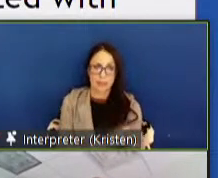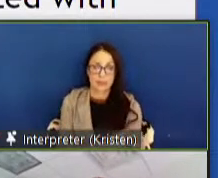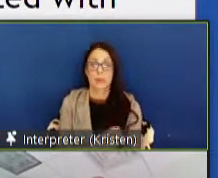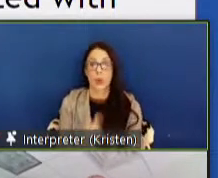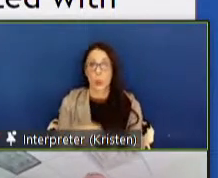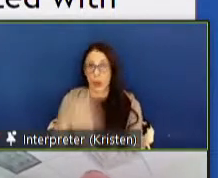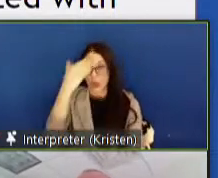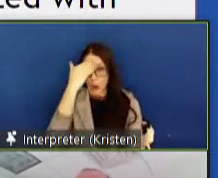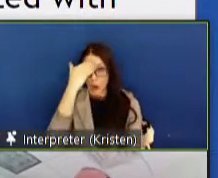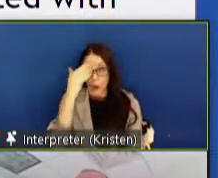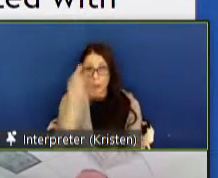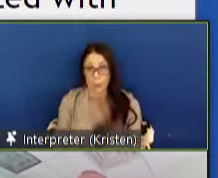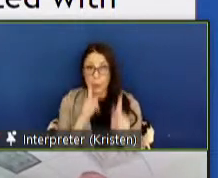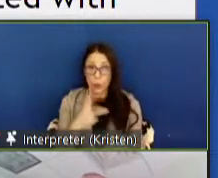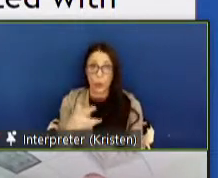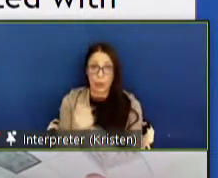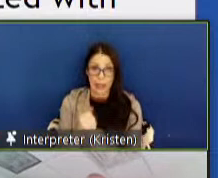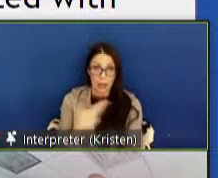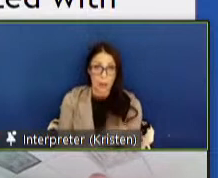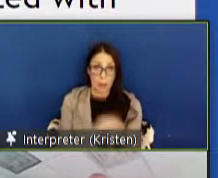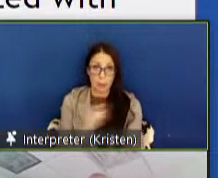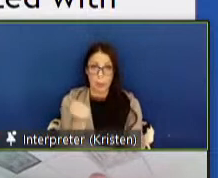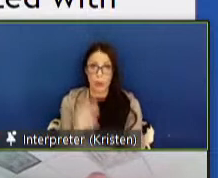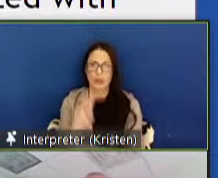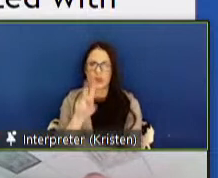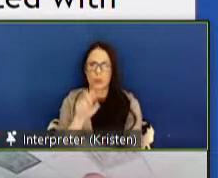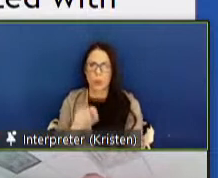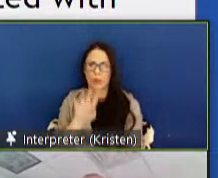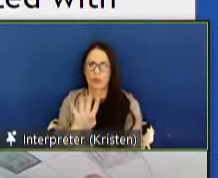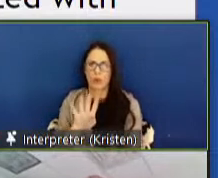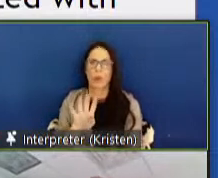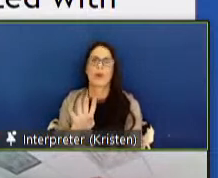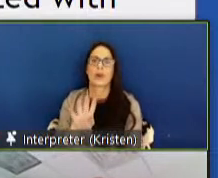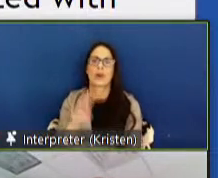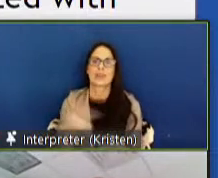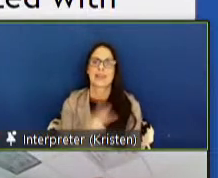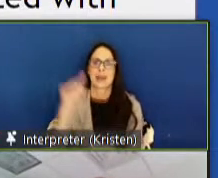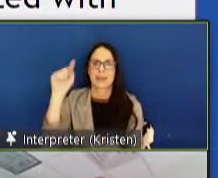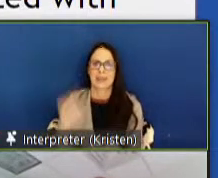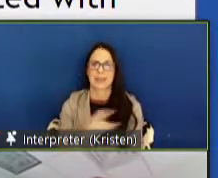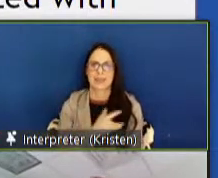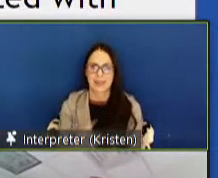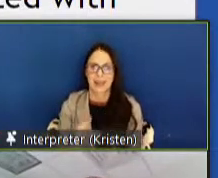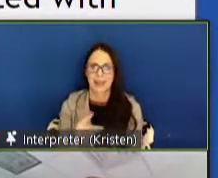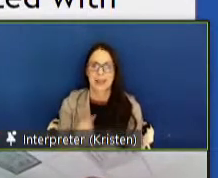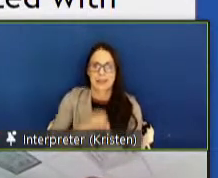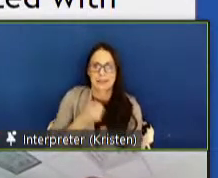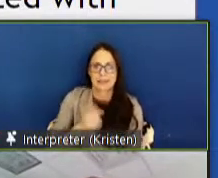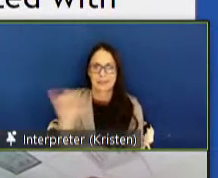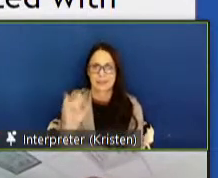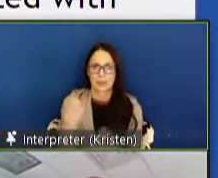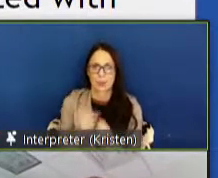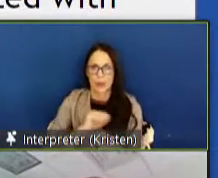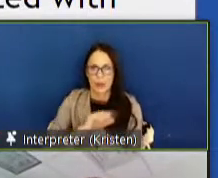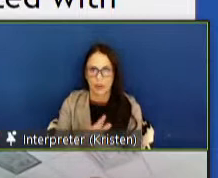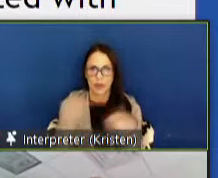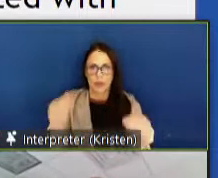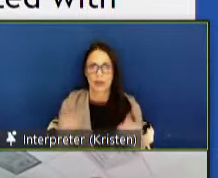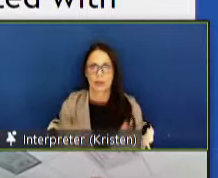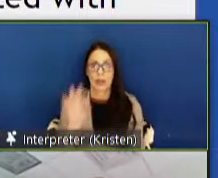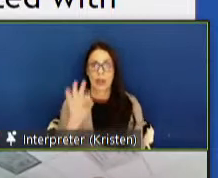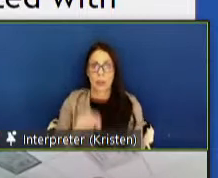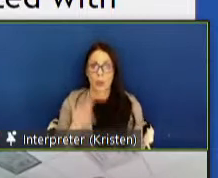are 2.4 times less likely to get infected with COVID-19. They're 9.7 times less